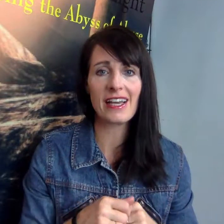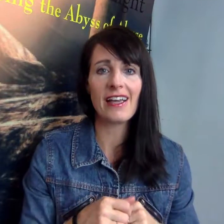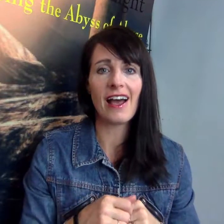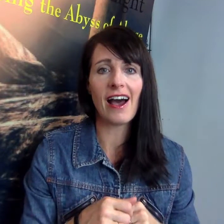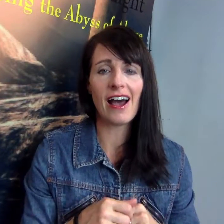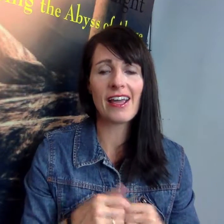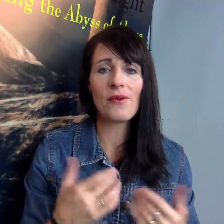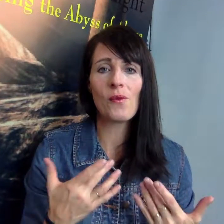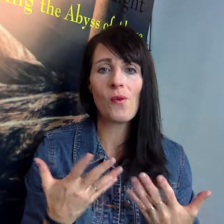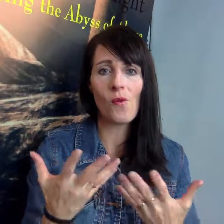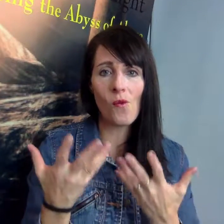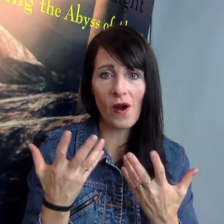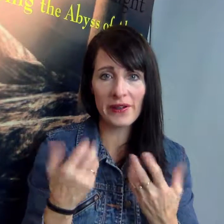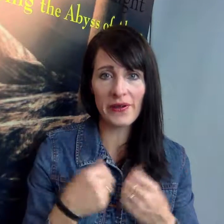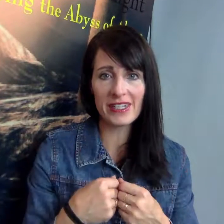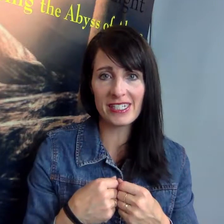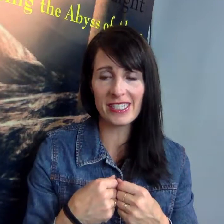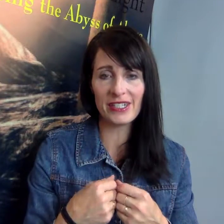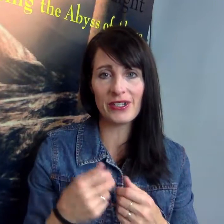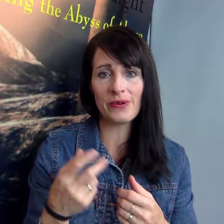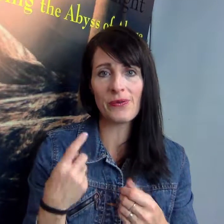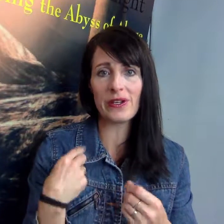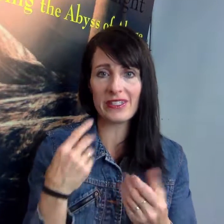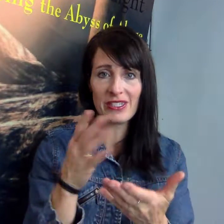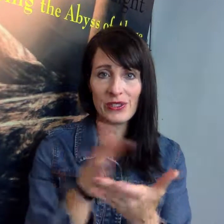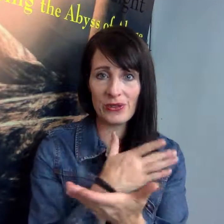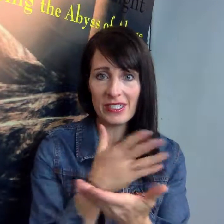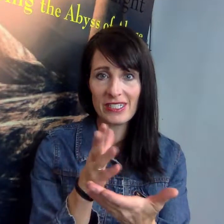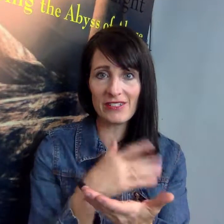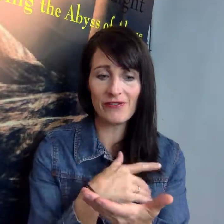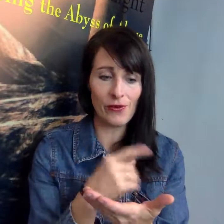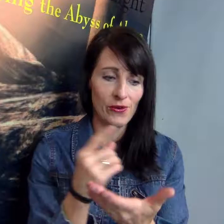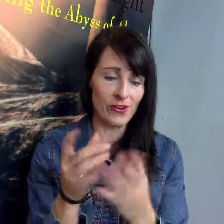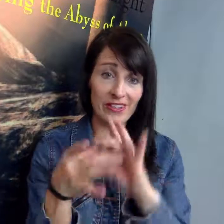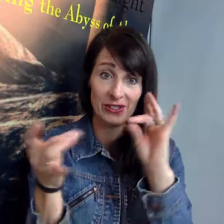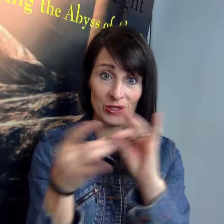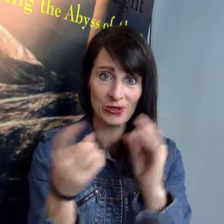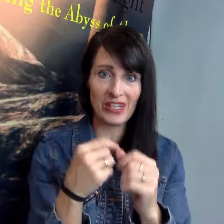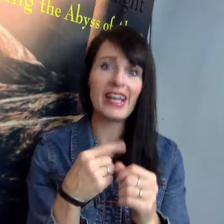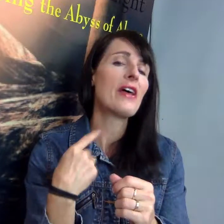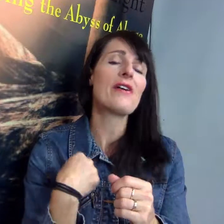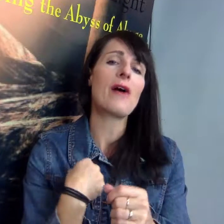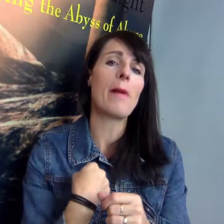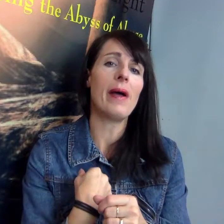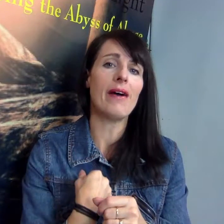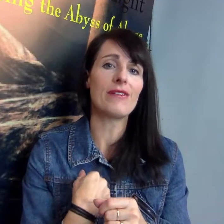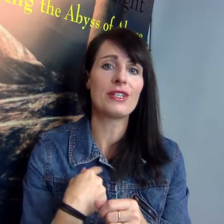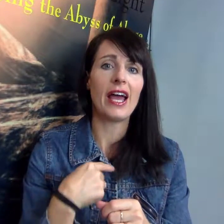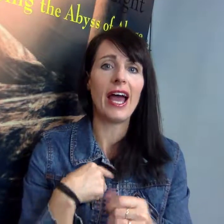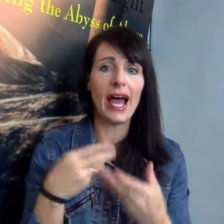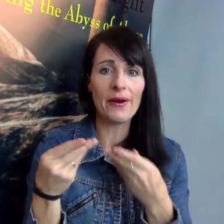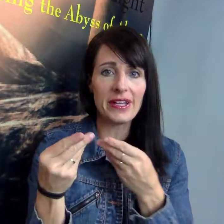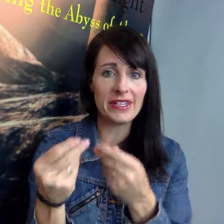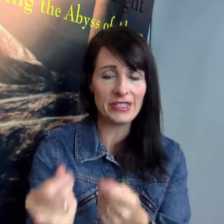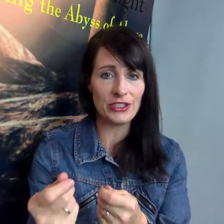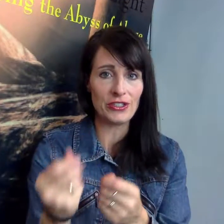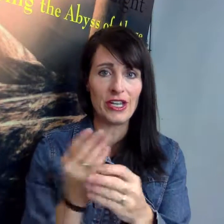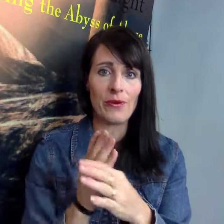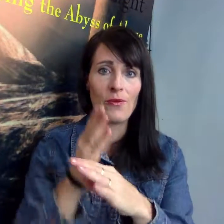I want you guys to hear what the story is for the story about our healing journey and